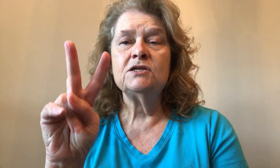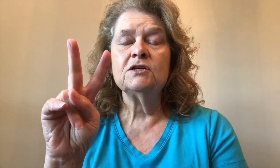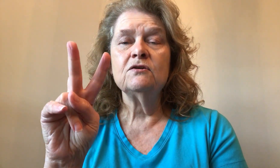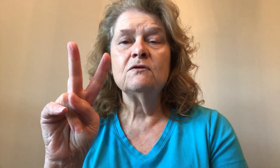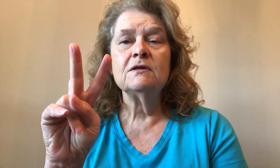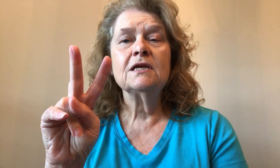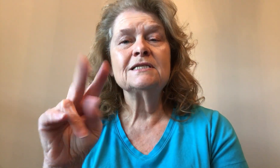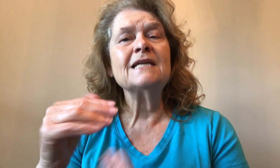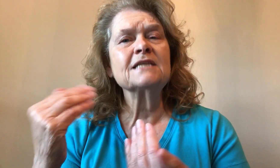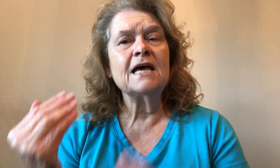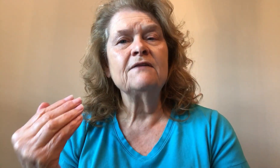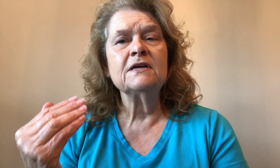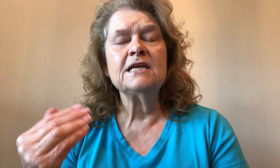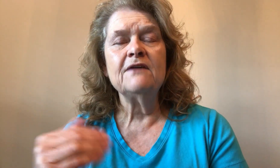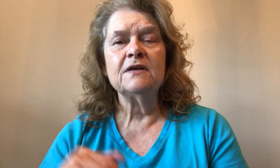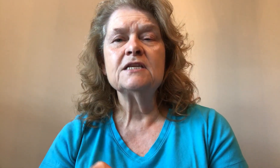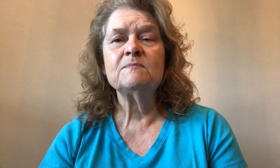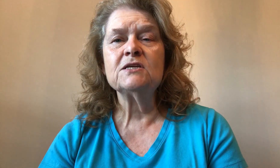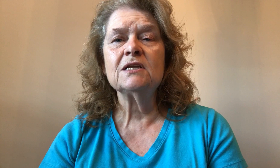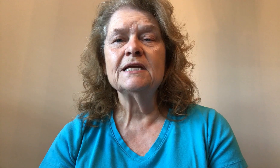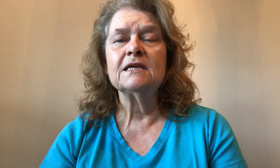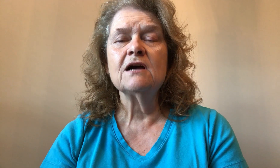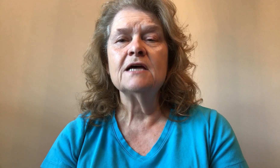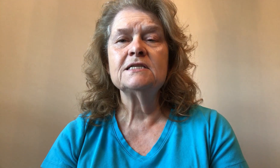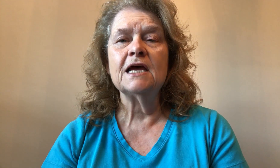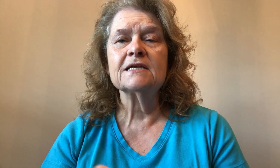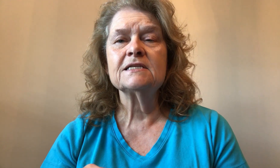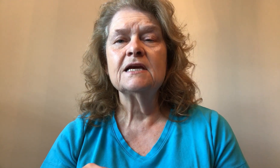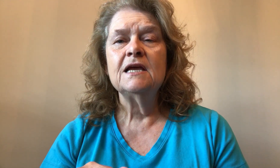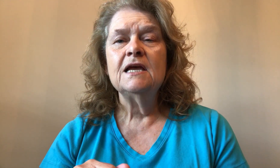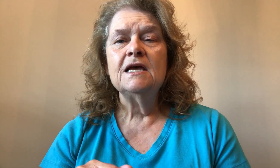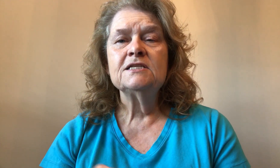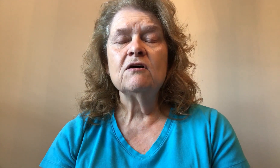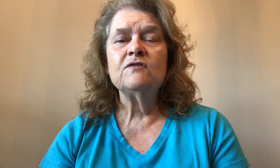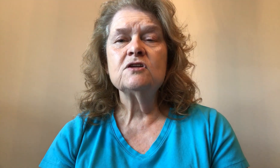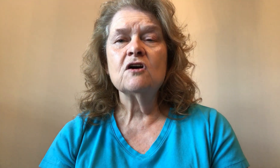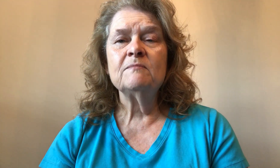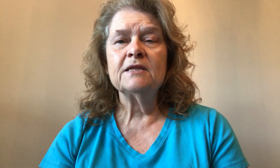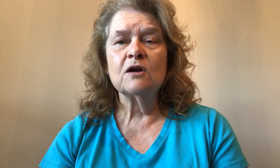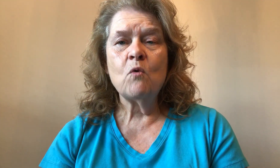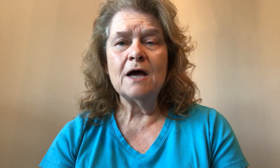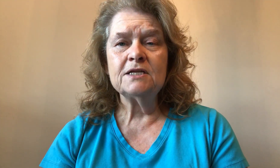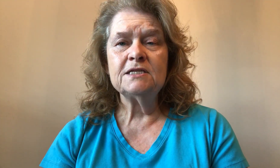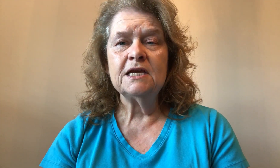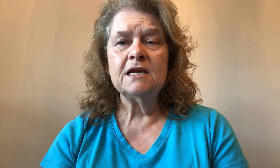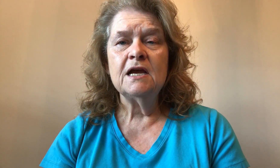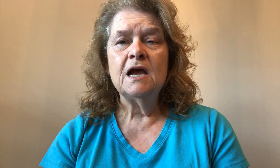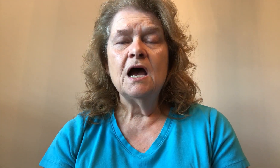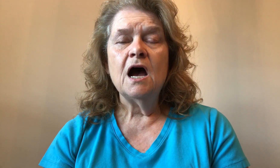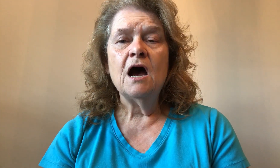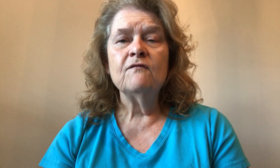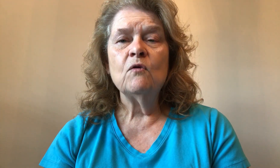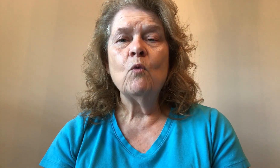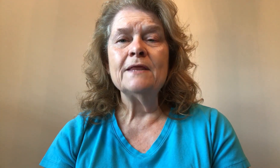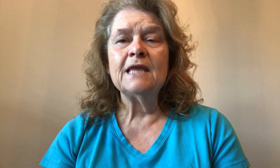1,982, because that's kind of a given, especially in the context. So if you're talking about the quantity of